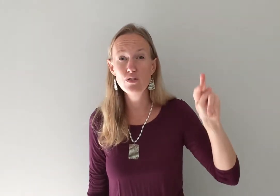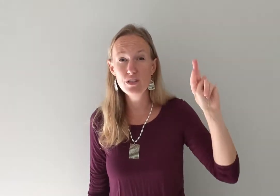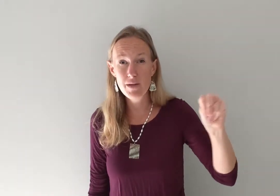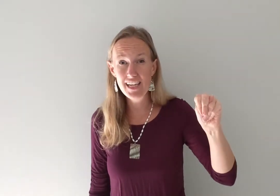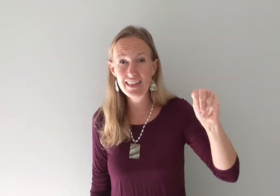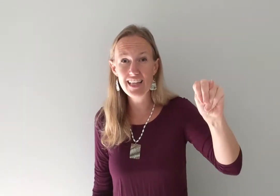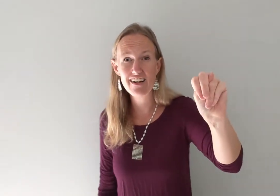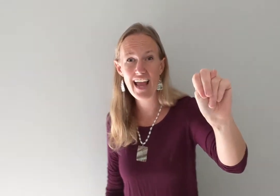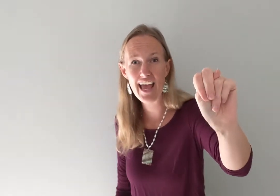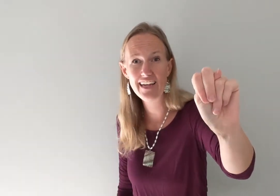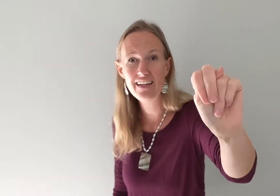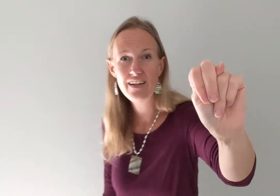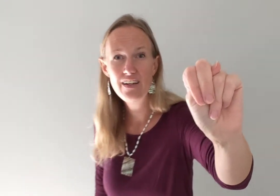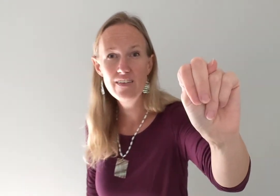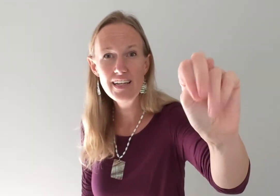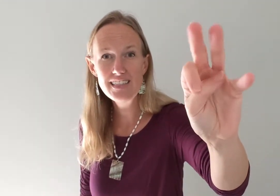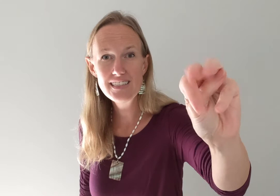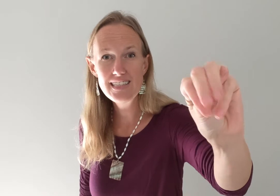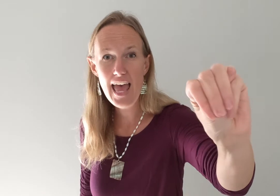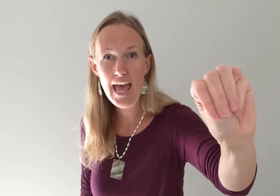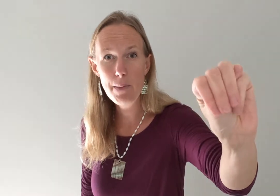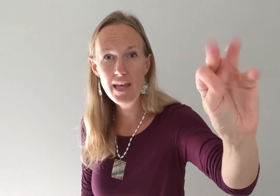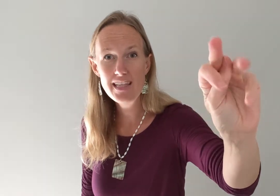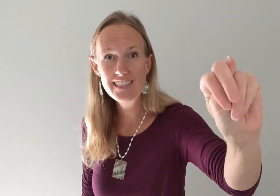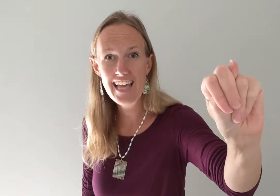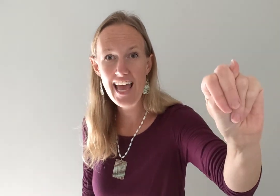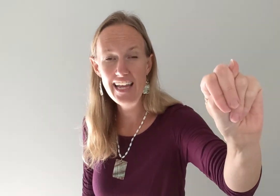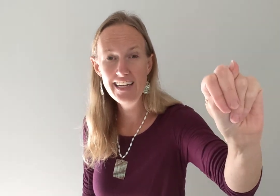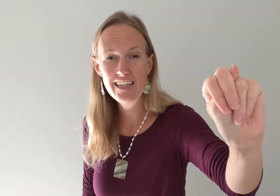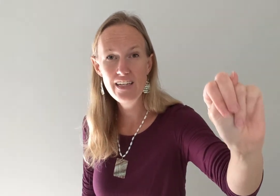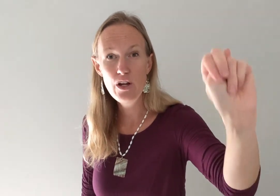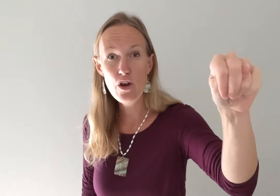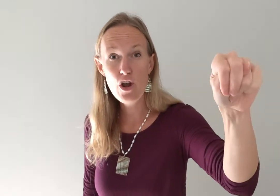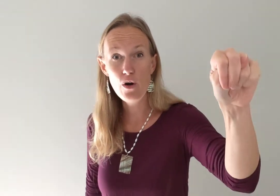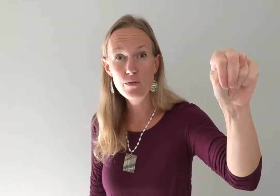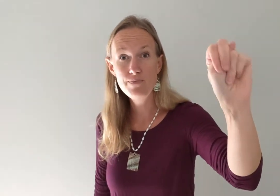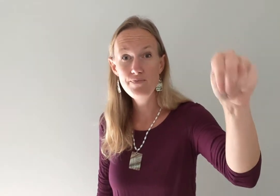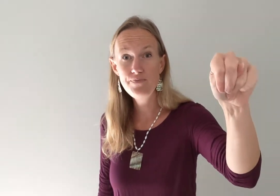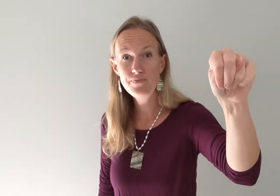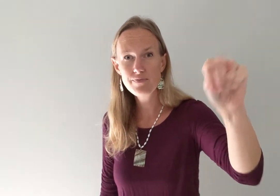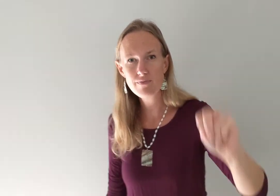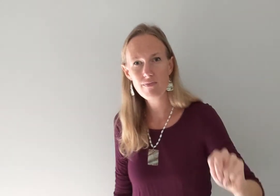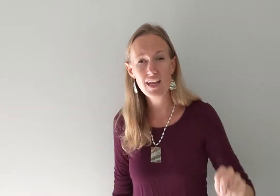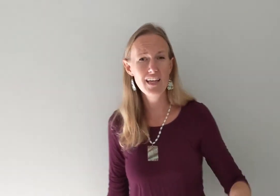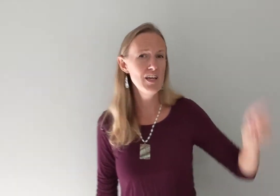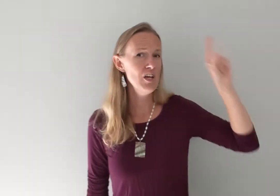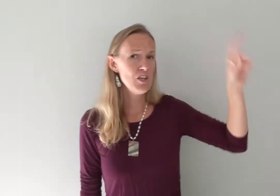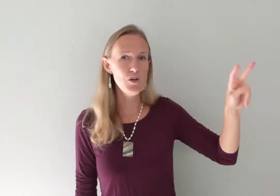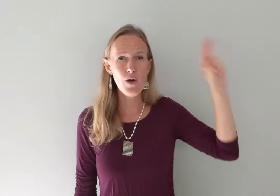so you're making the letter N, right? This is M, this is N, no. Okay, you